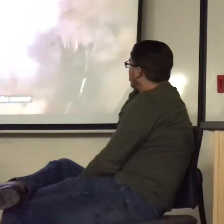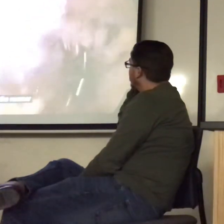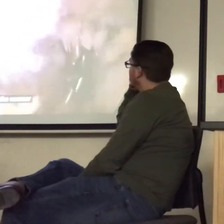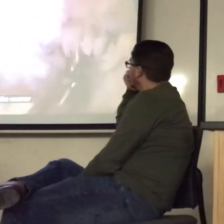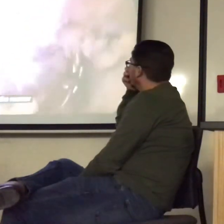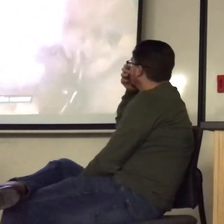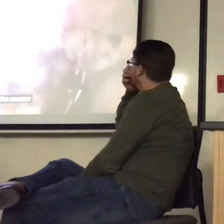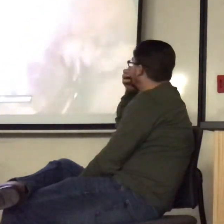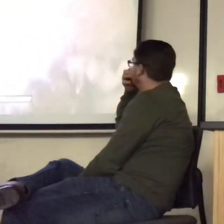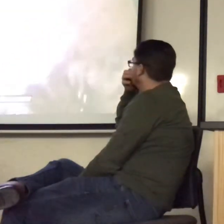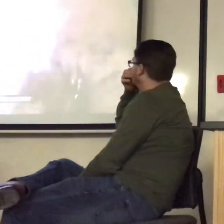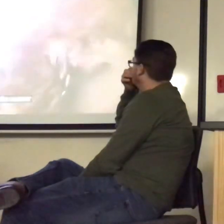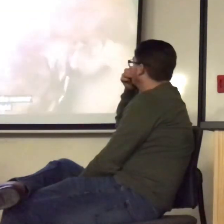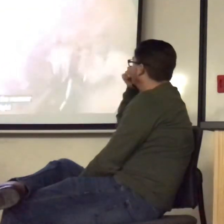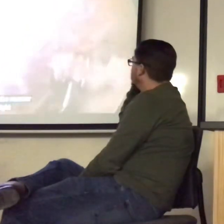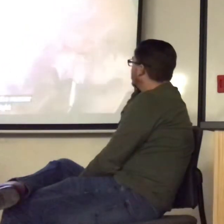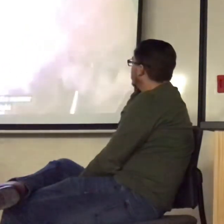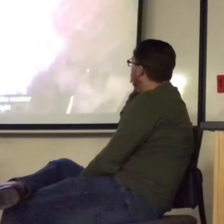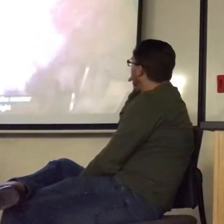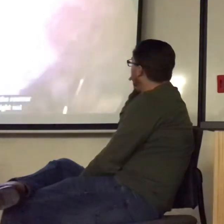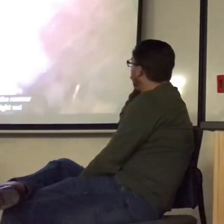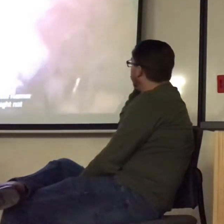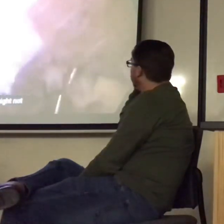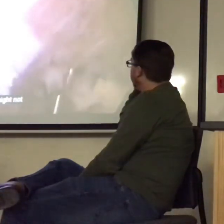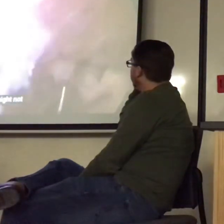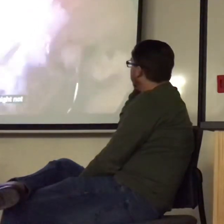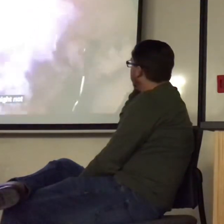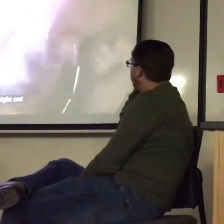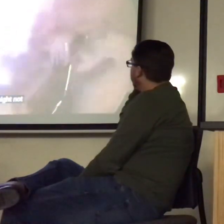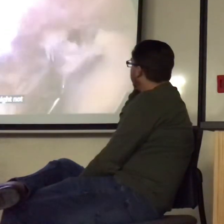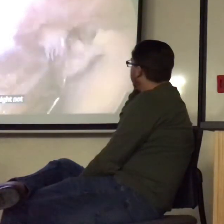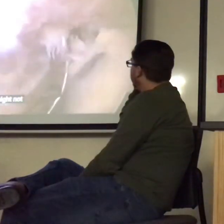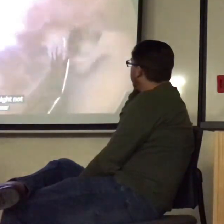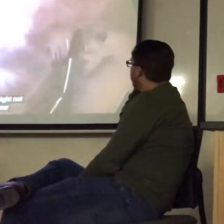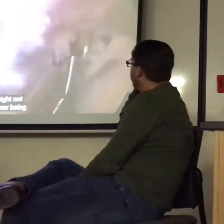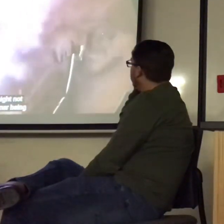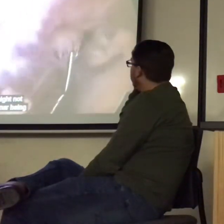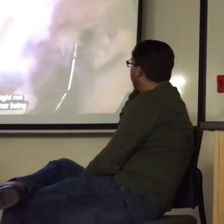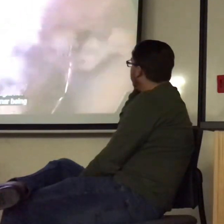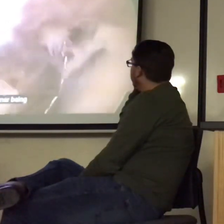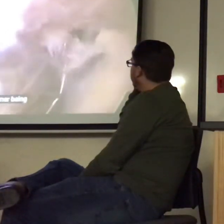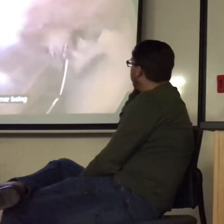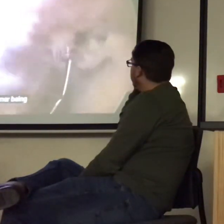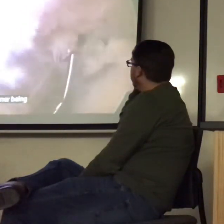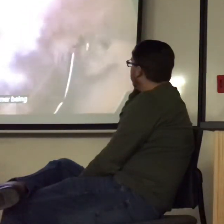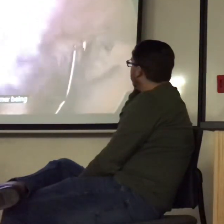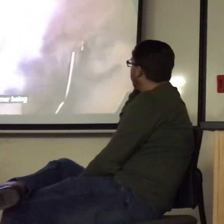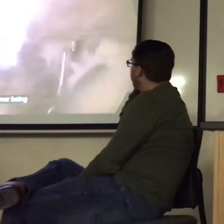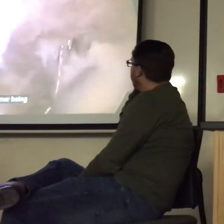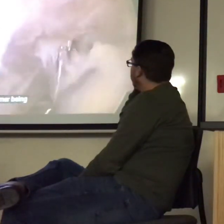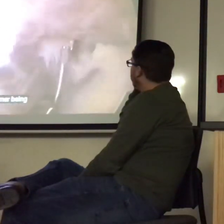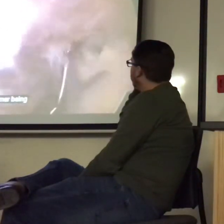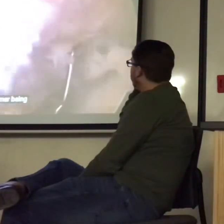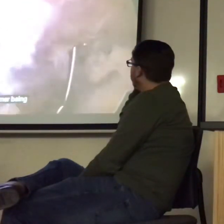Here's a live video of that nitinol wire being passed, the reamer being pulled out.